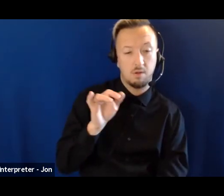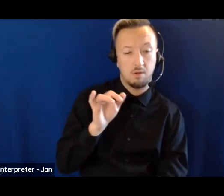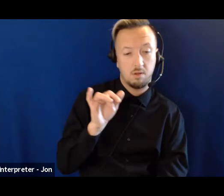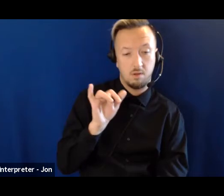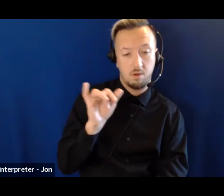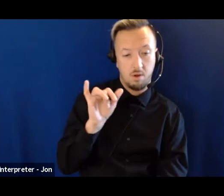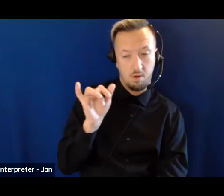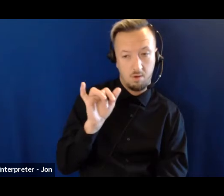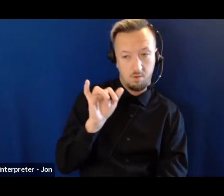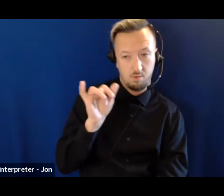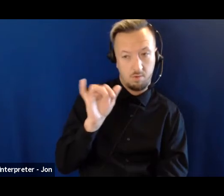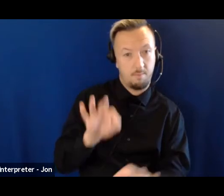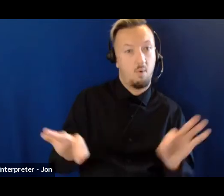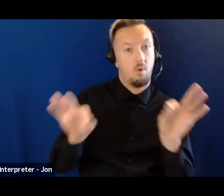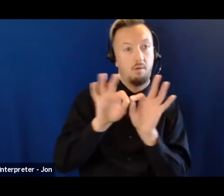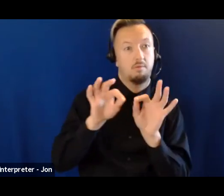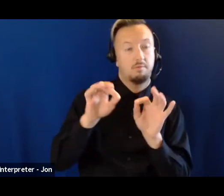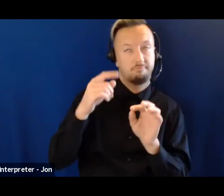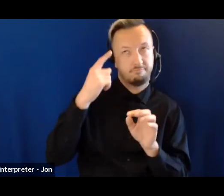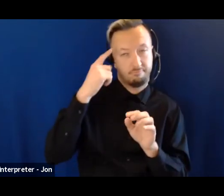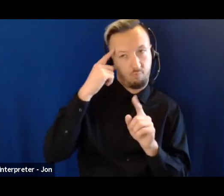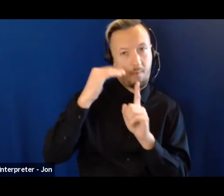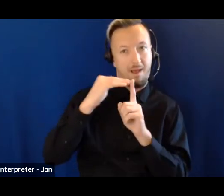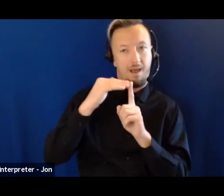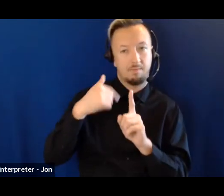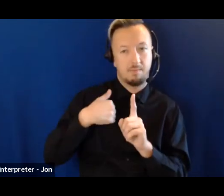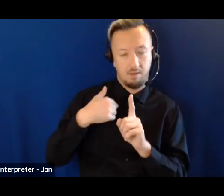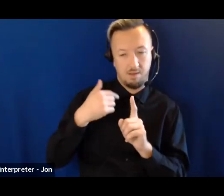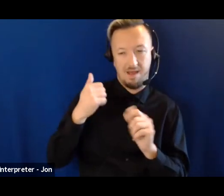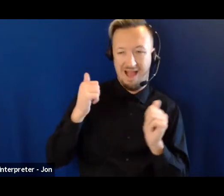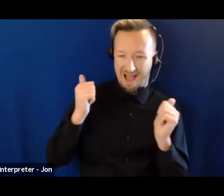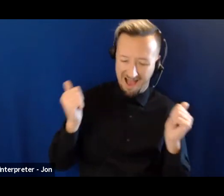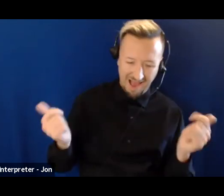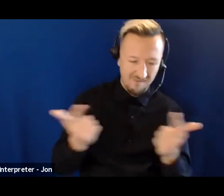make sure that everybody, again, is familiar with the SILC